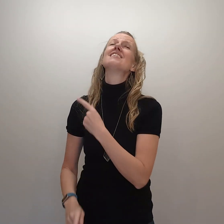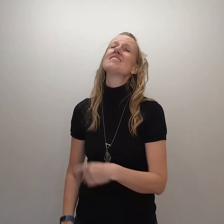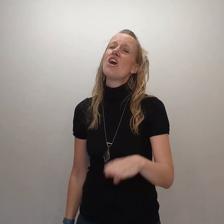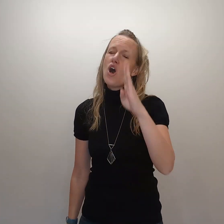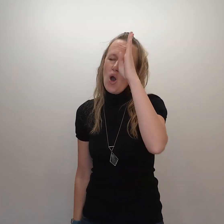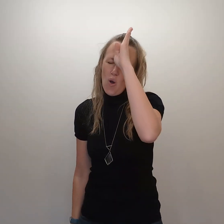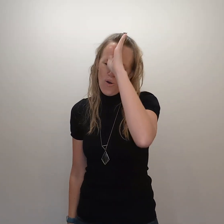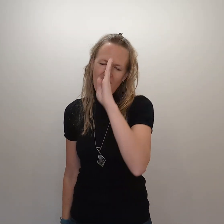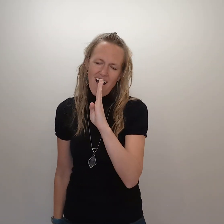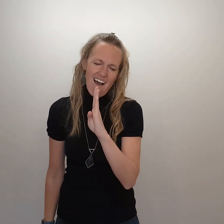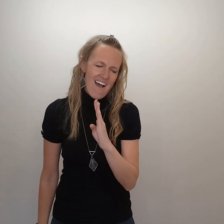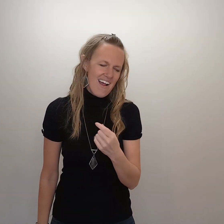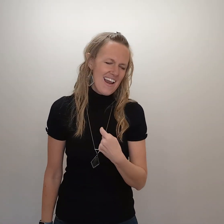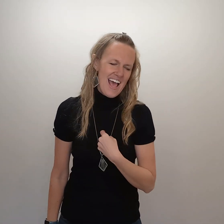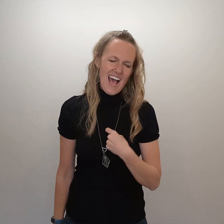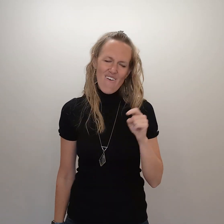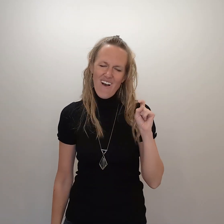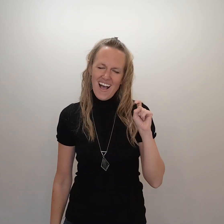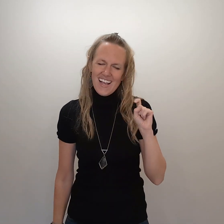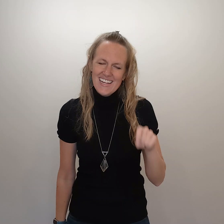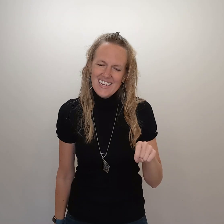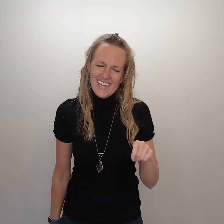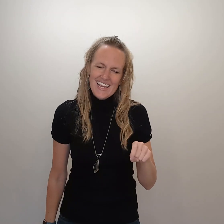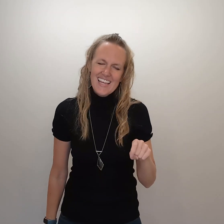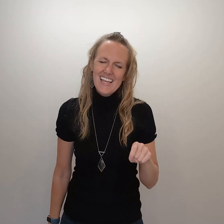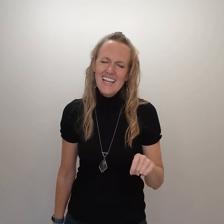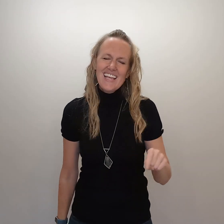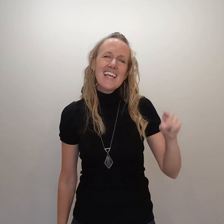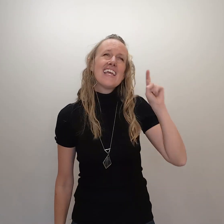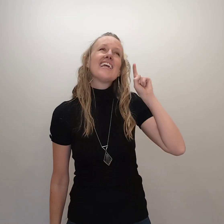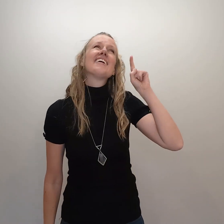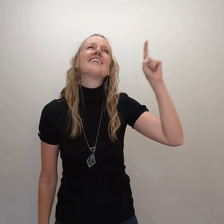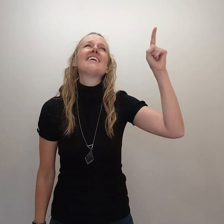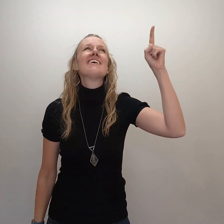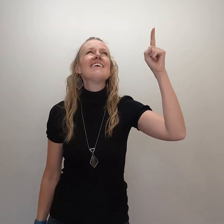righteousness. Oh God, how I need you.